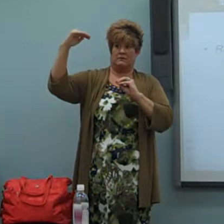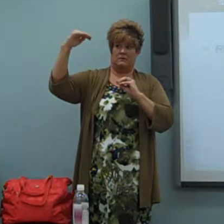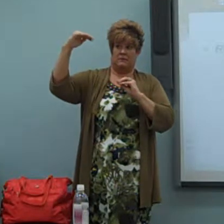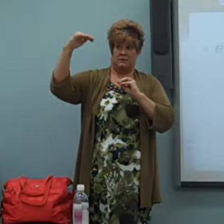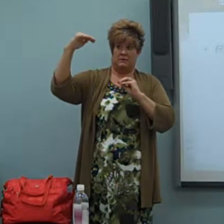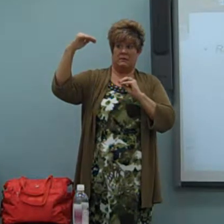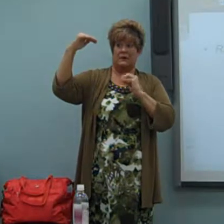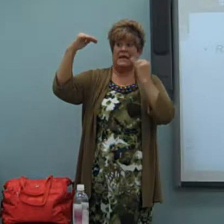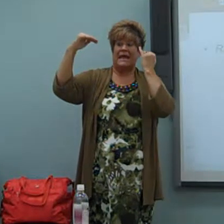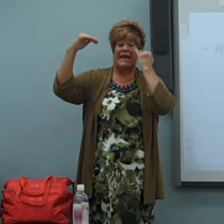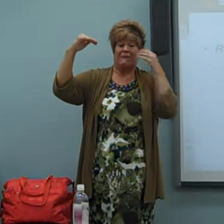decreasing.